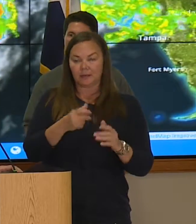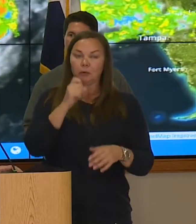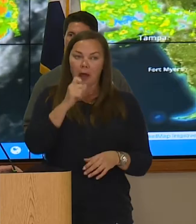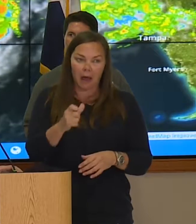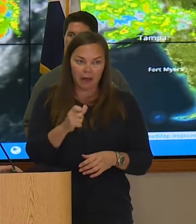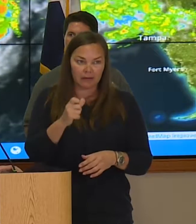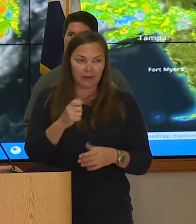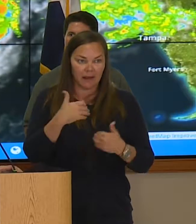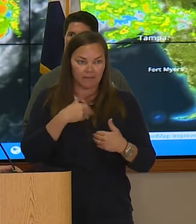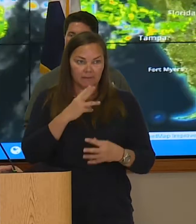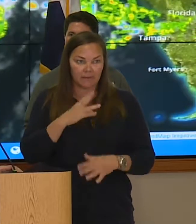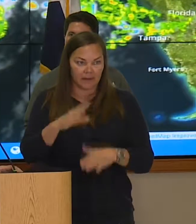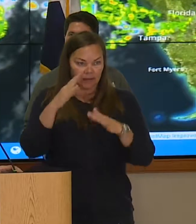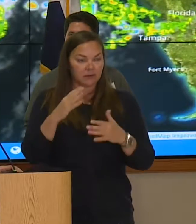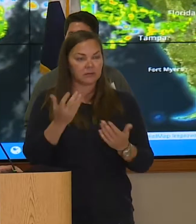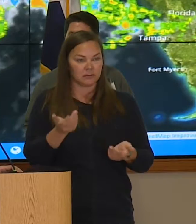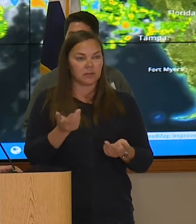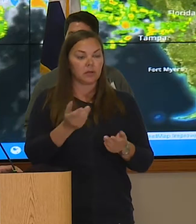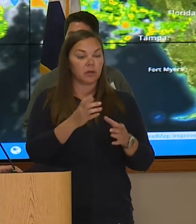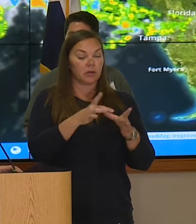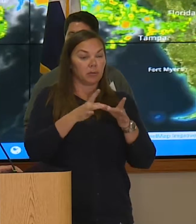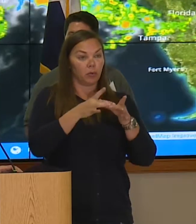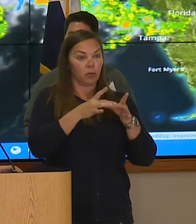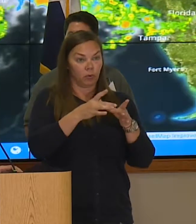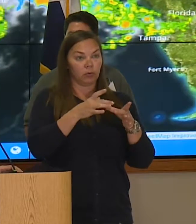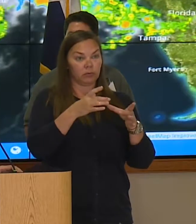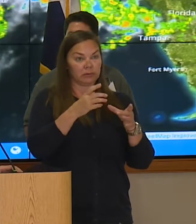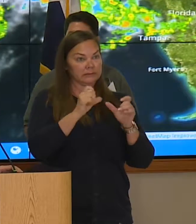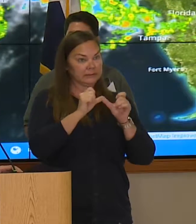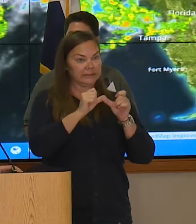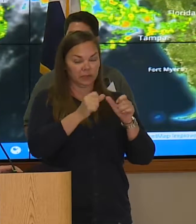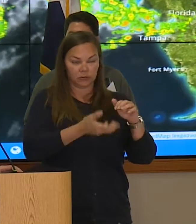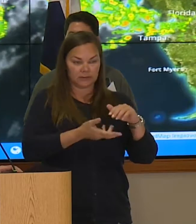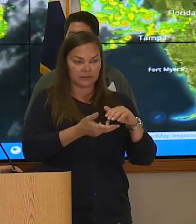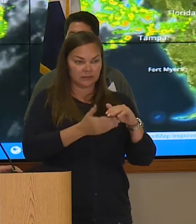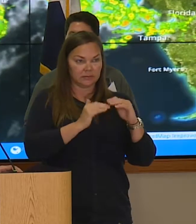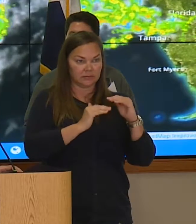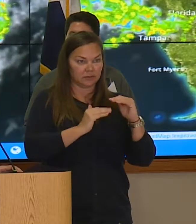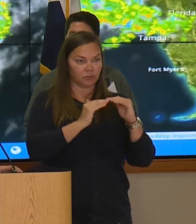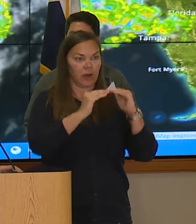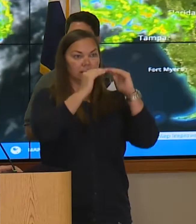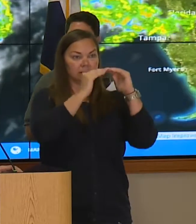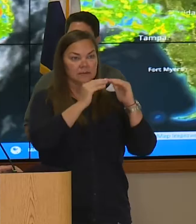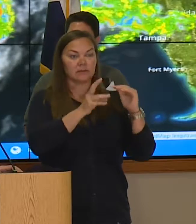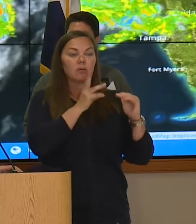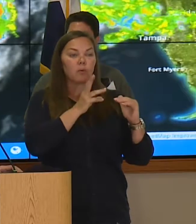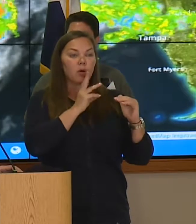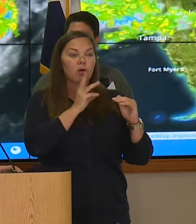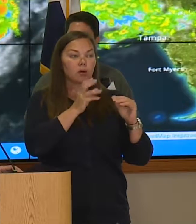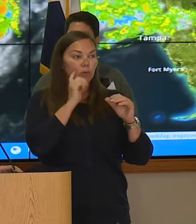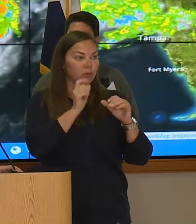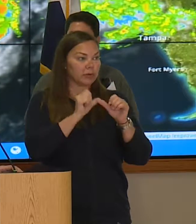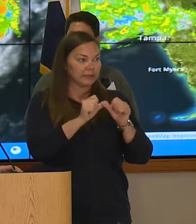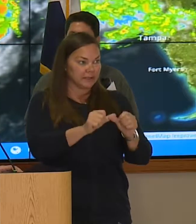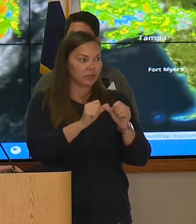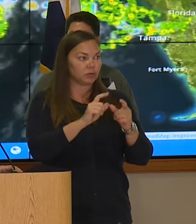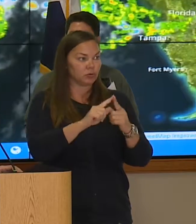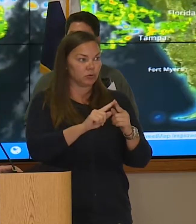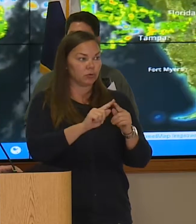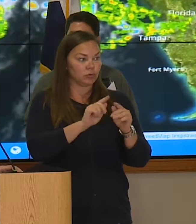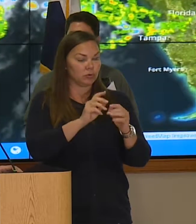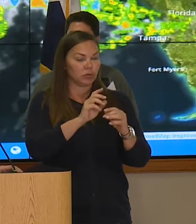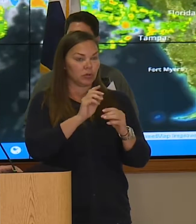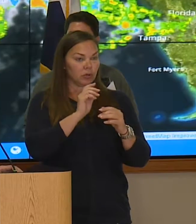not experience flooding. The pool of the reservoir continues to rise. The water is going to continue to move toward